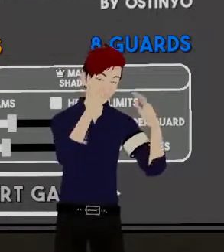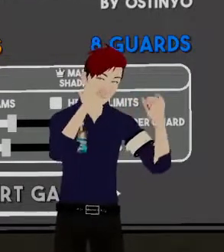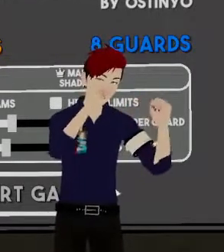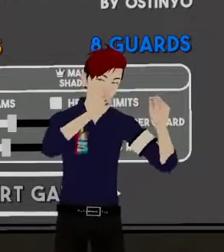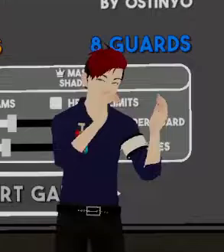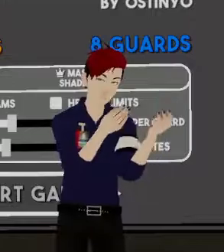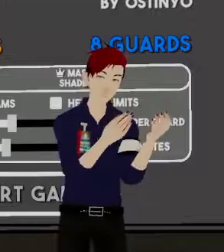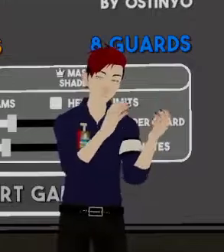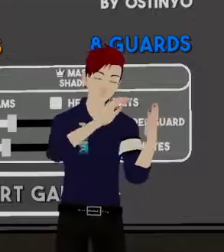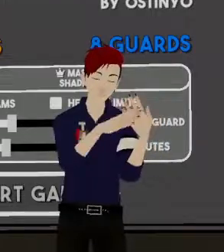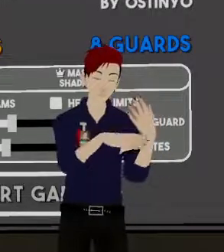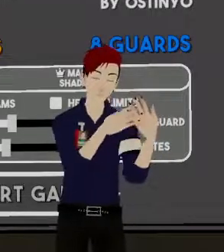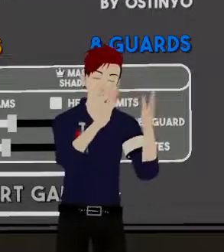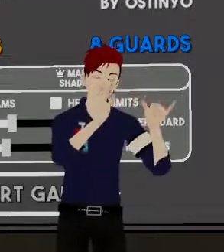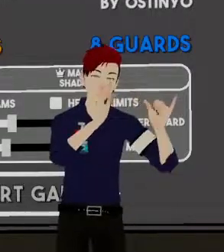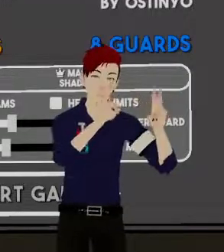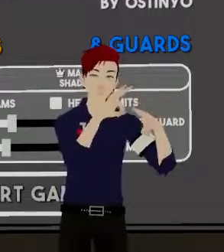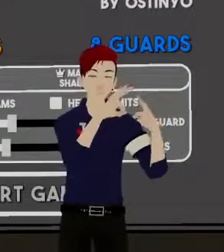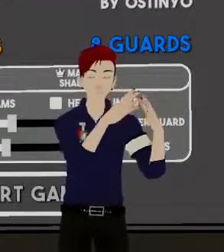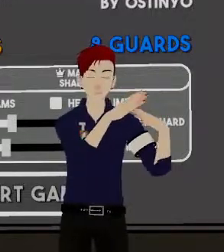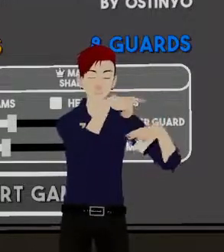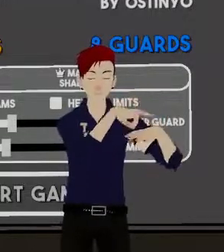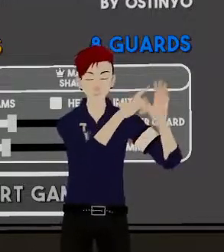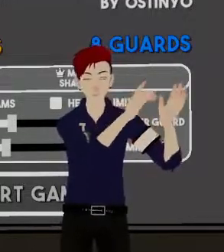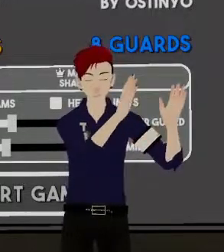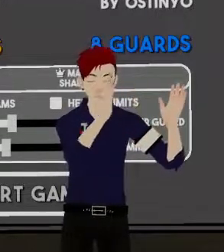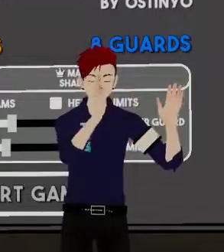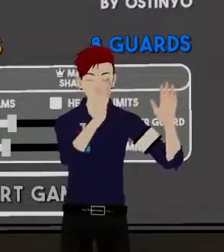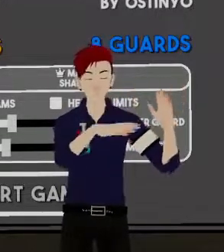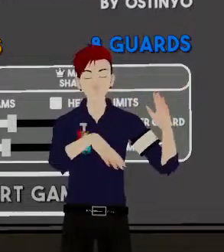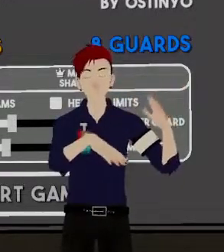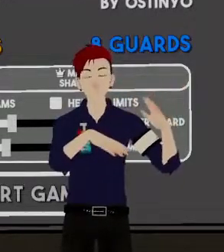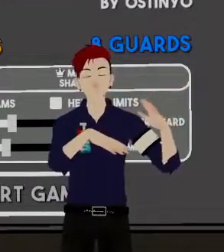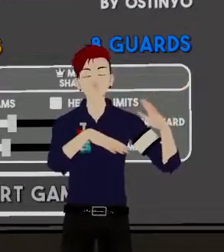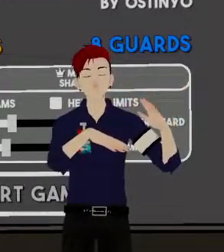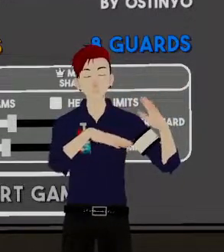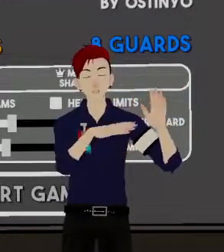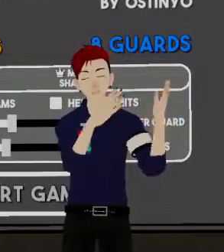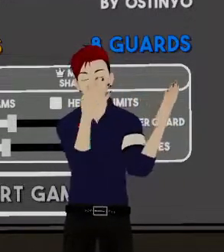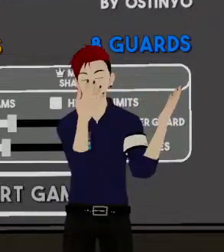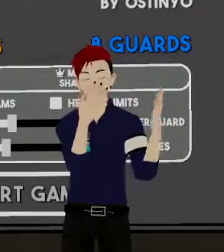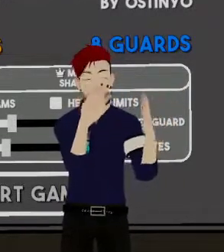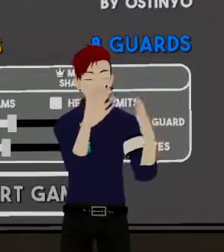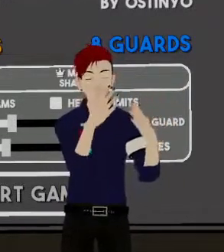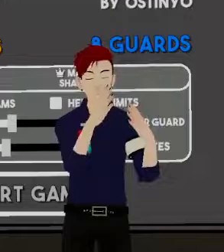for classes is all on like American time. yeah. So